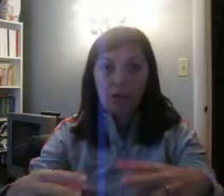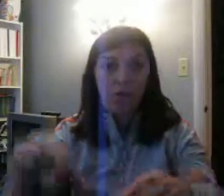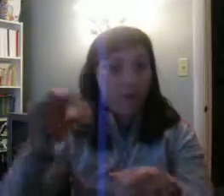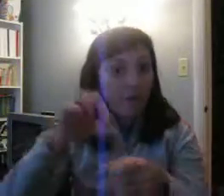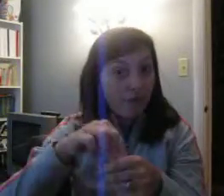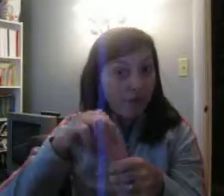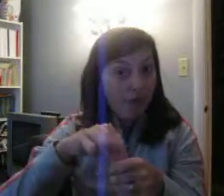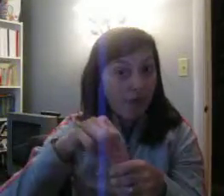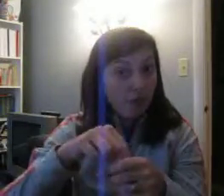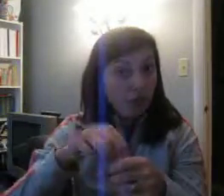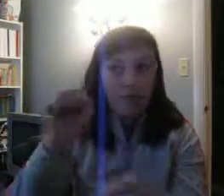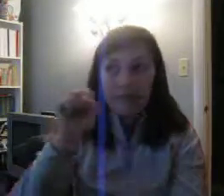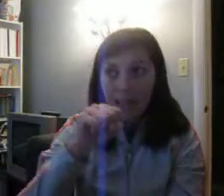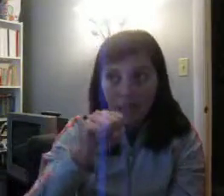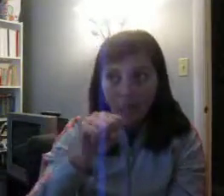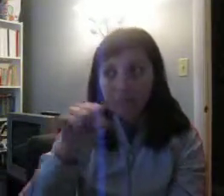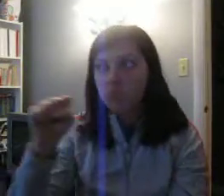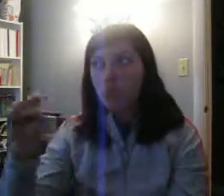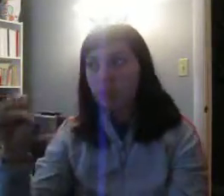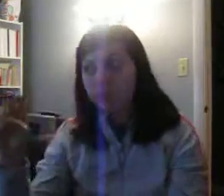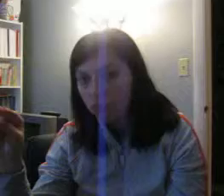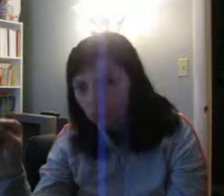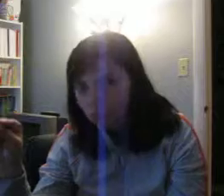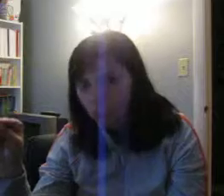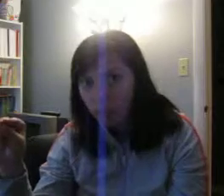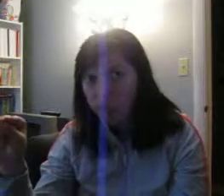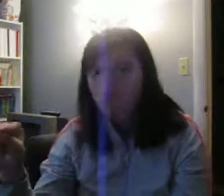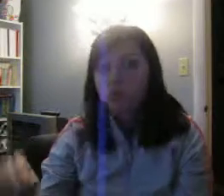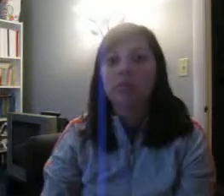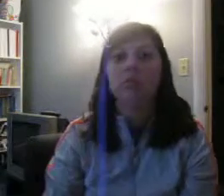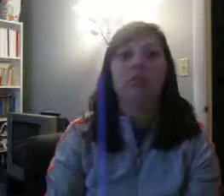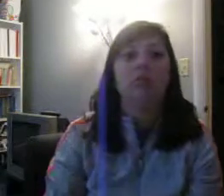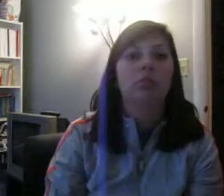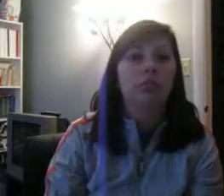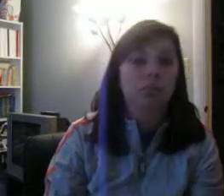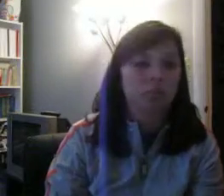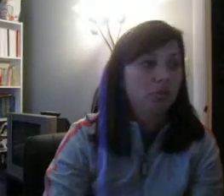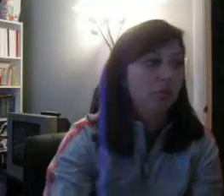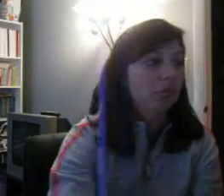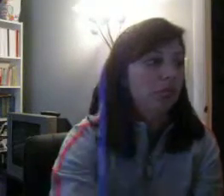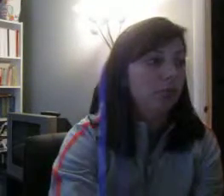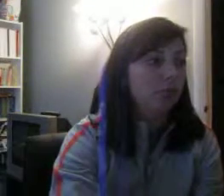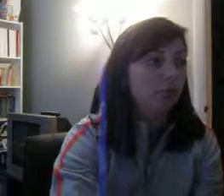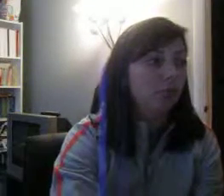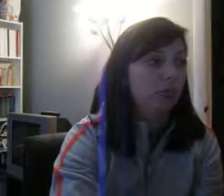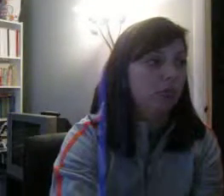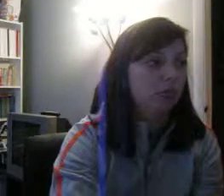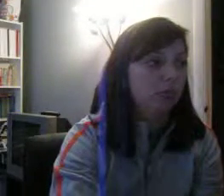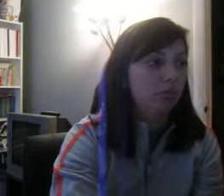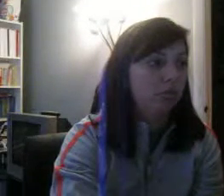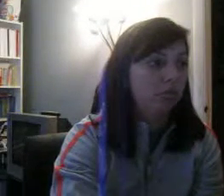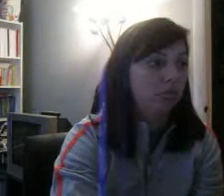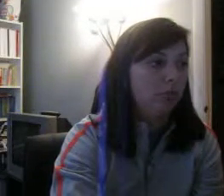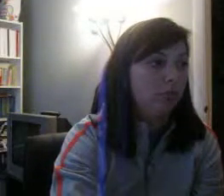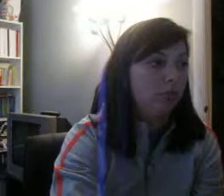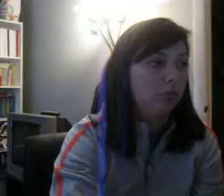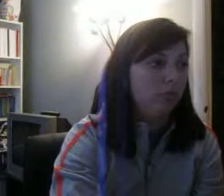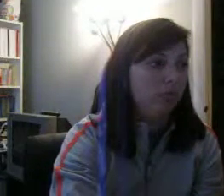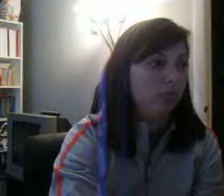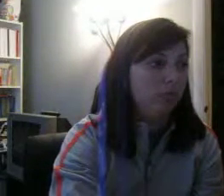still have a chance. And what happens is the bill gets forwarded to Senate. Or if it